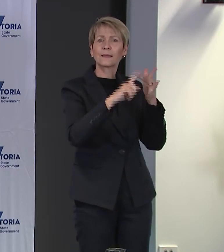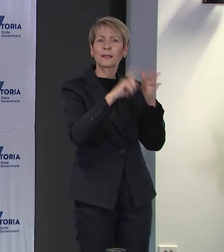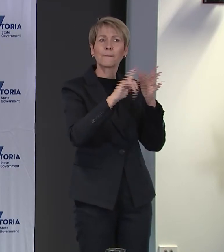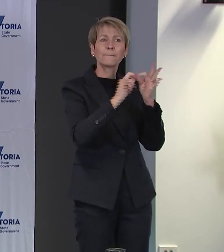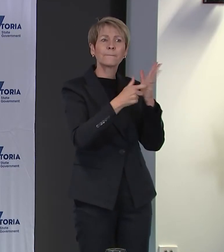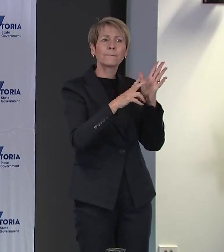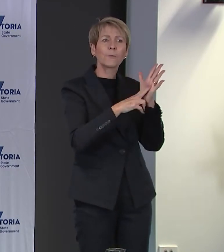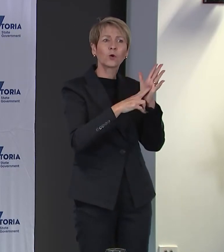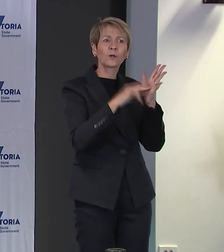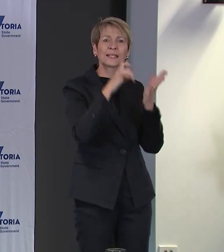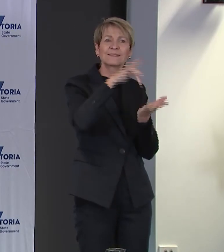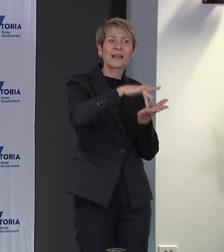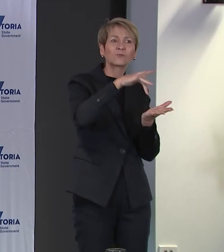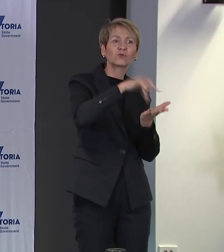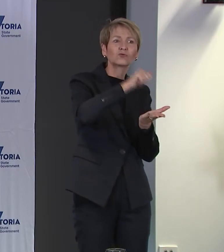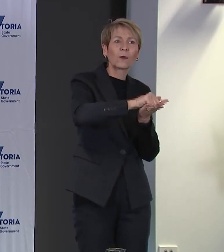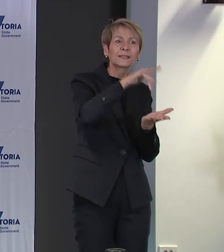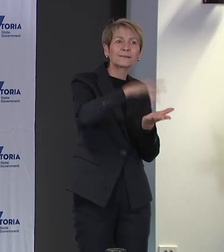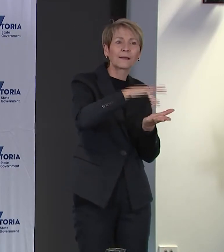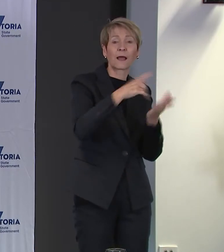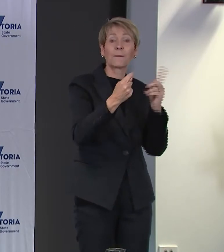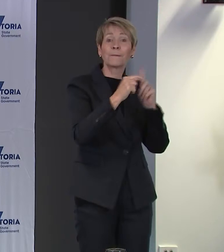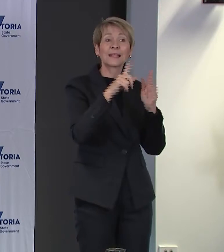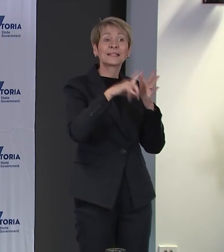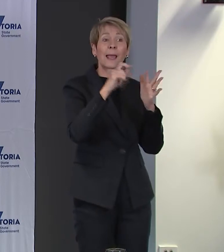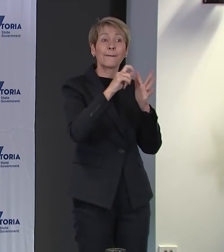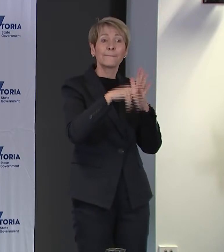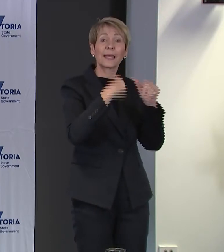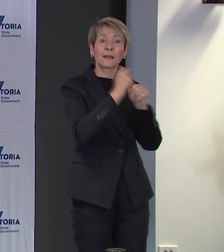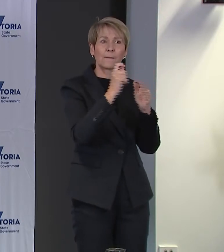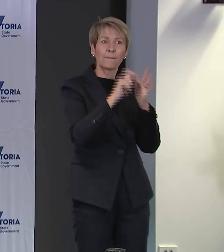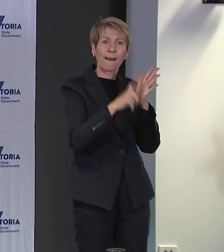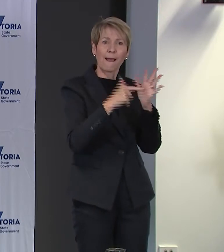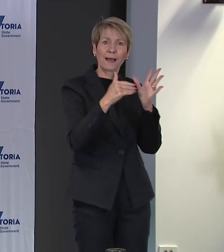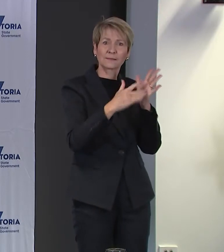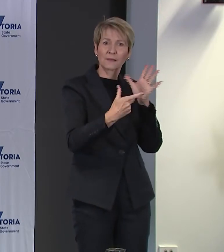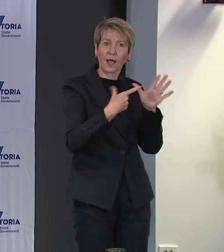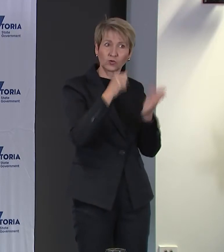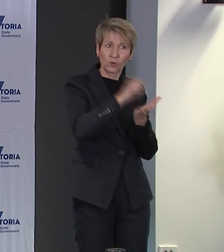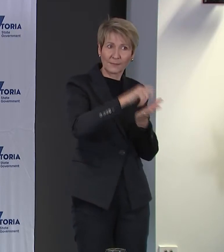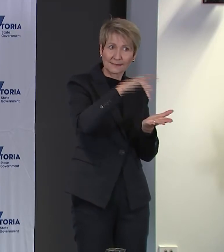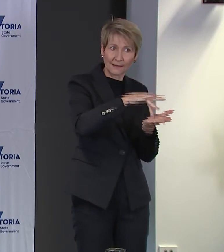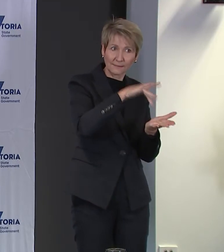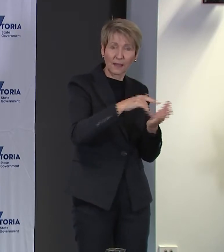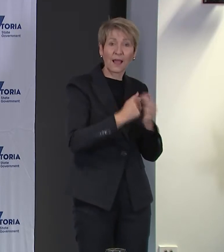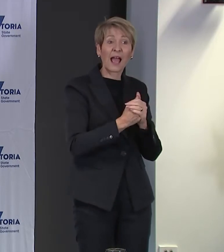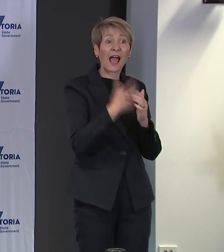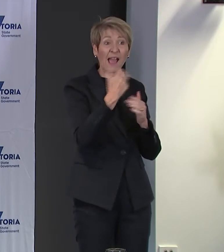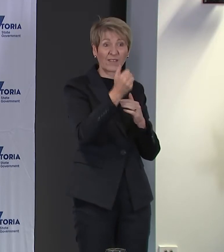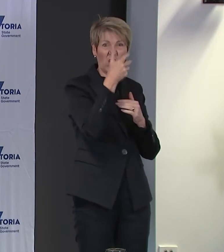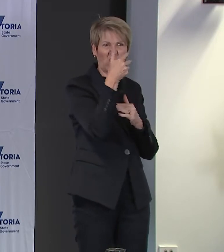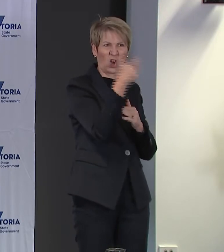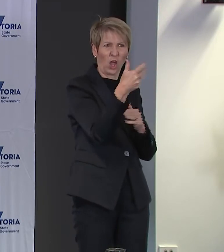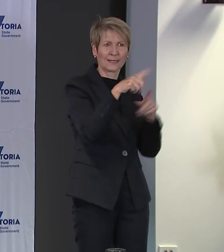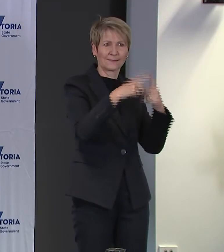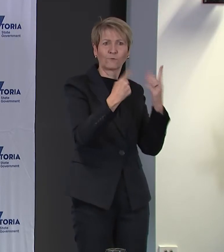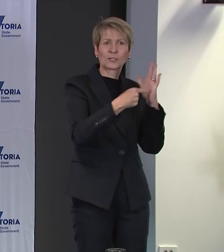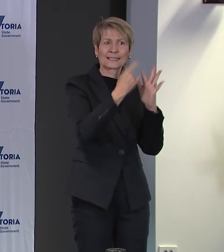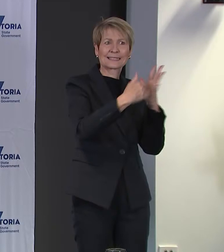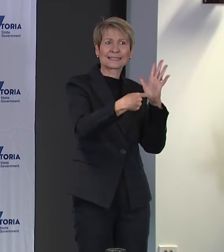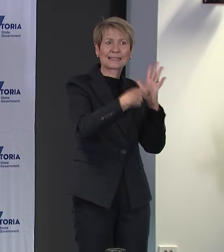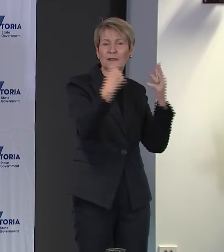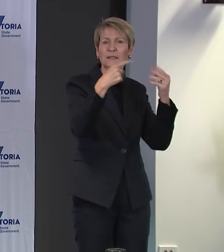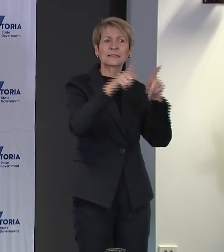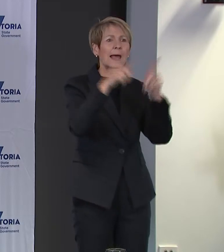We've seen a number of recent positive cases moving through those locations. There are now 9 testing sites around both of